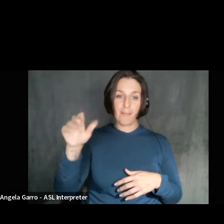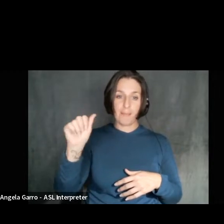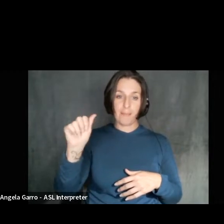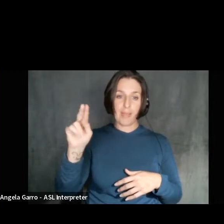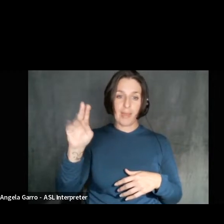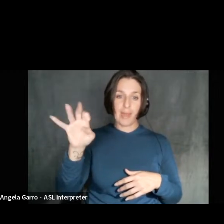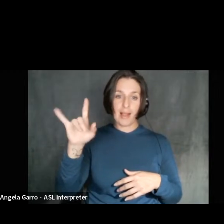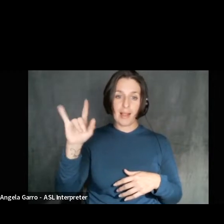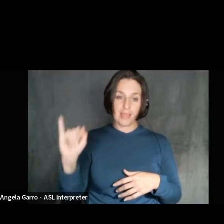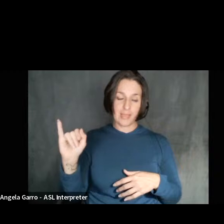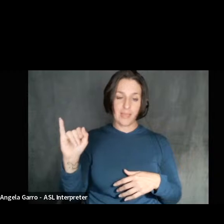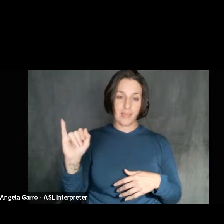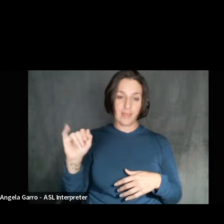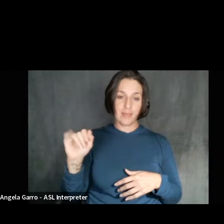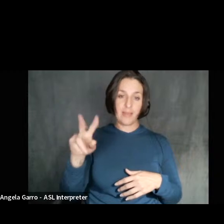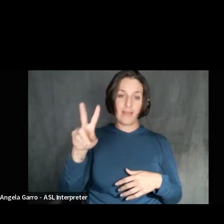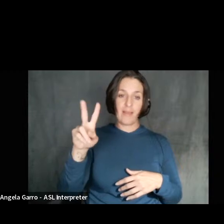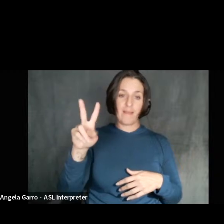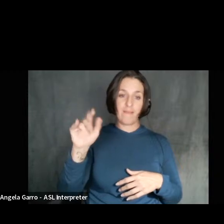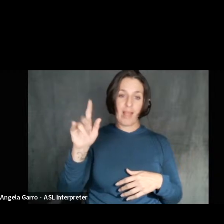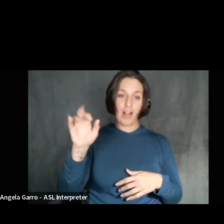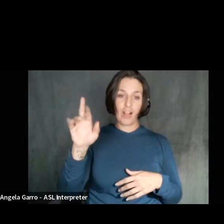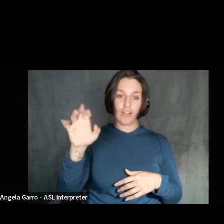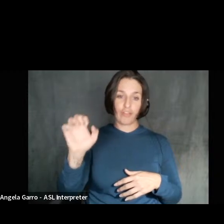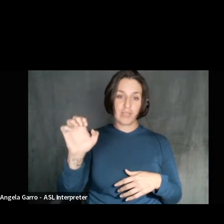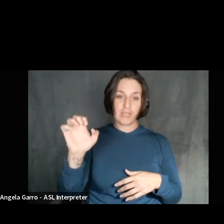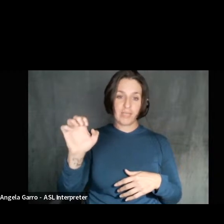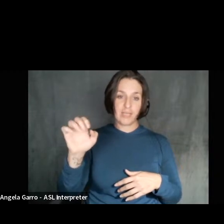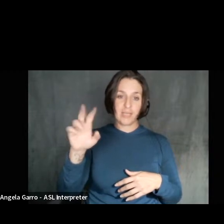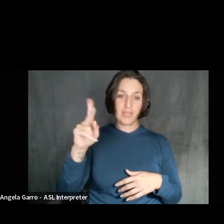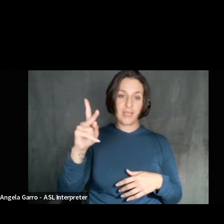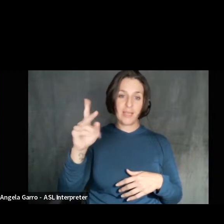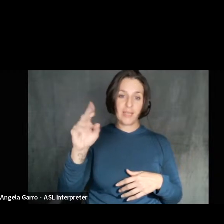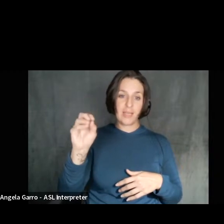Valerie Canas Gonzalez. Yeah.